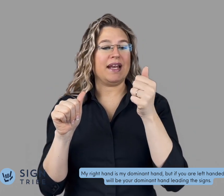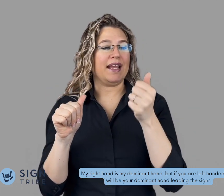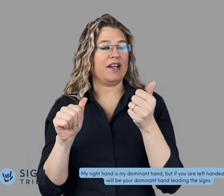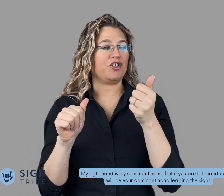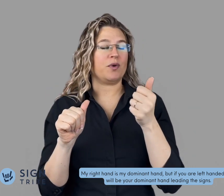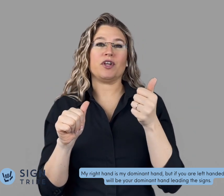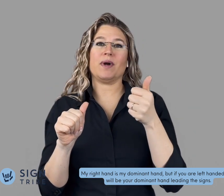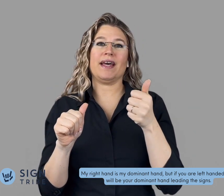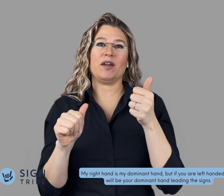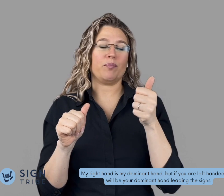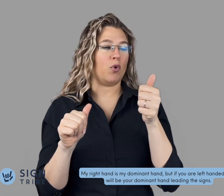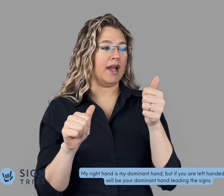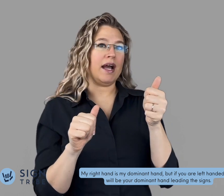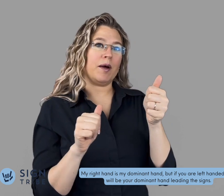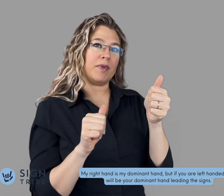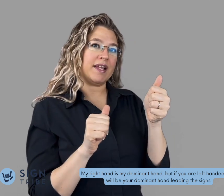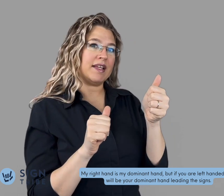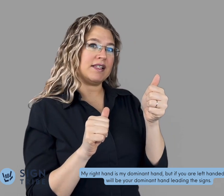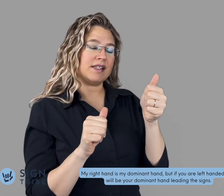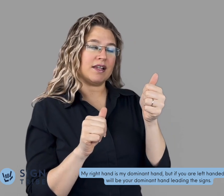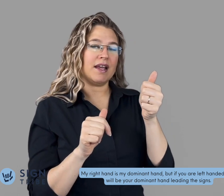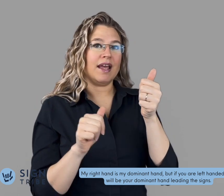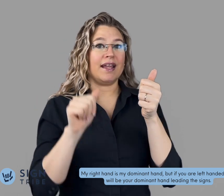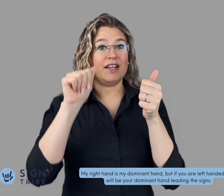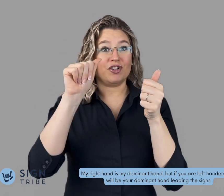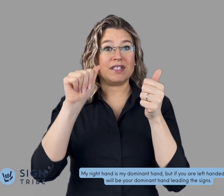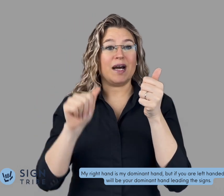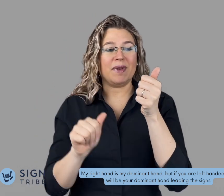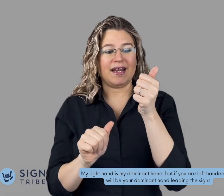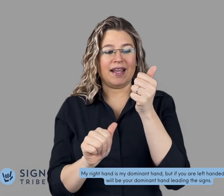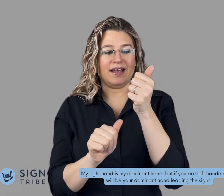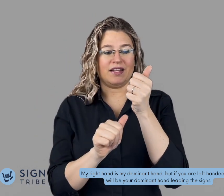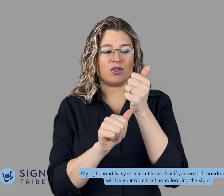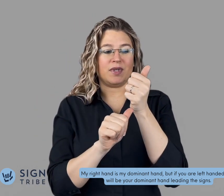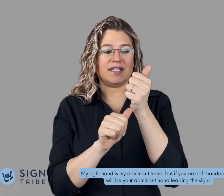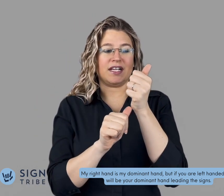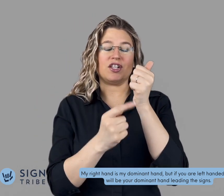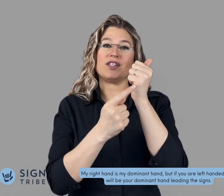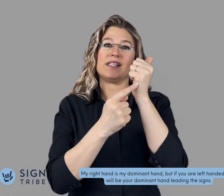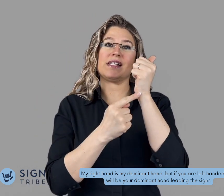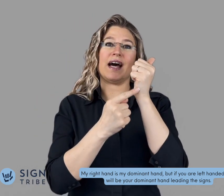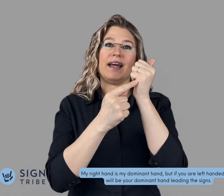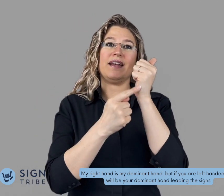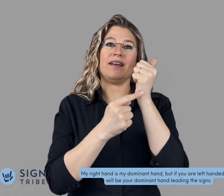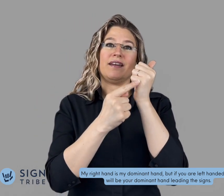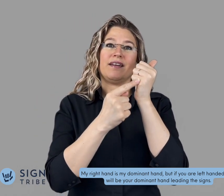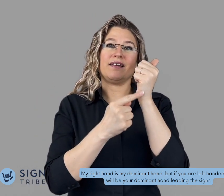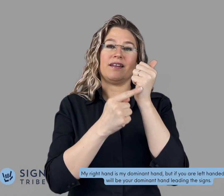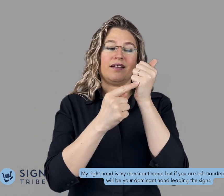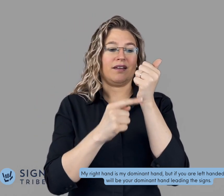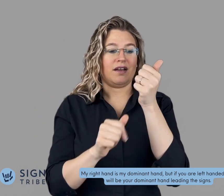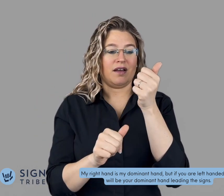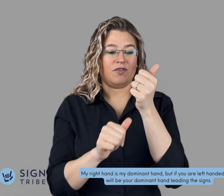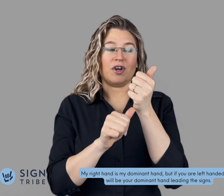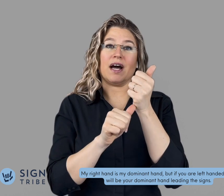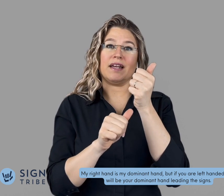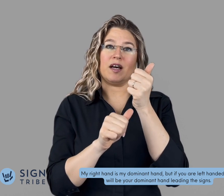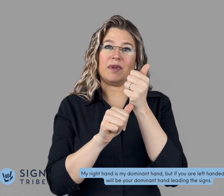hand, you're going to go ahead and point up like this. And then your dominant hand is going to touch the side of your non-dominant